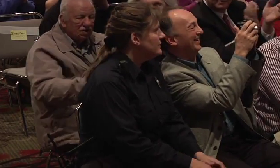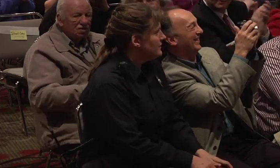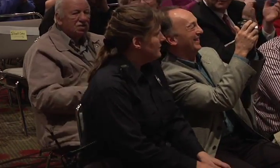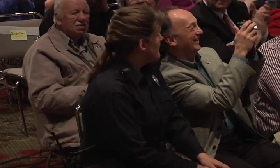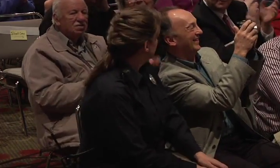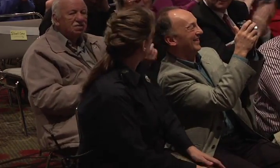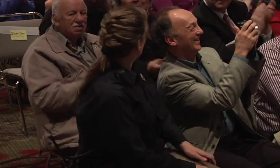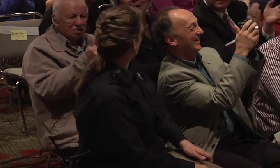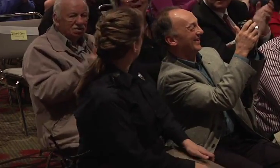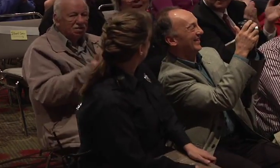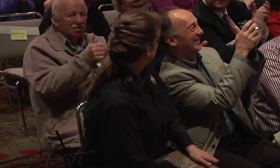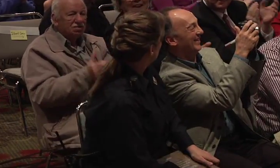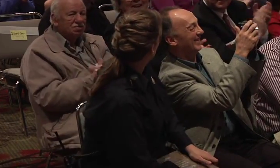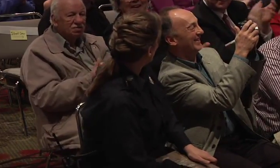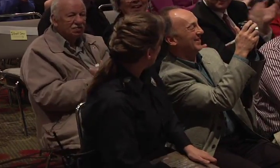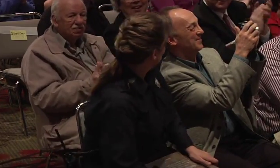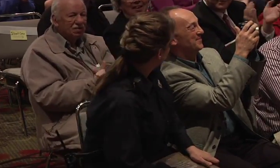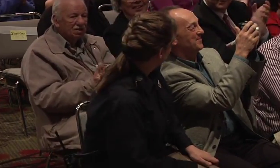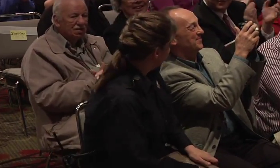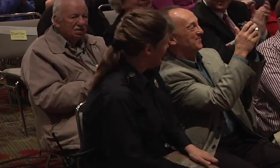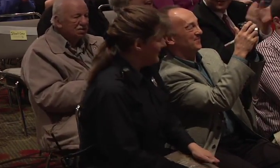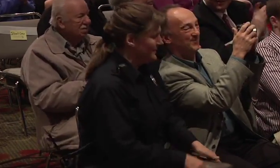Thank you.